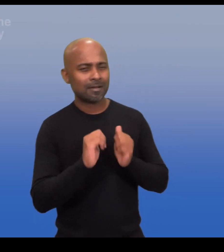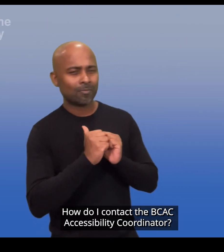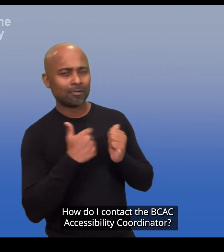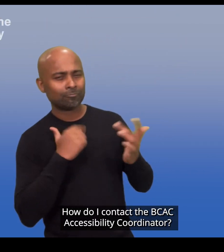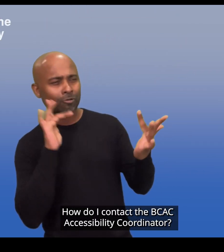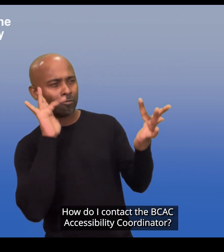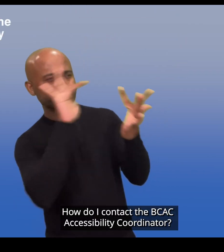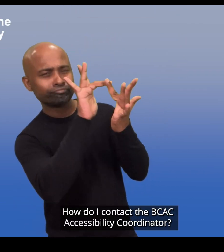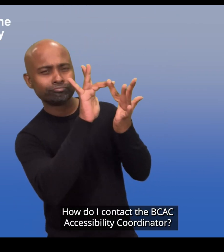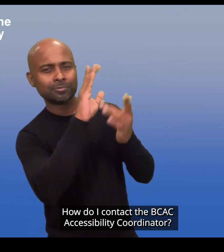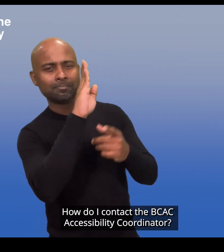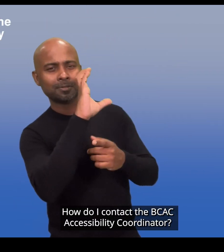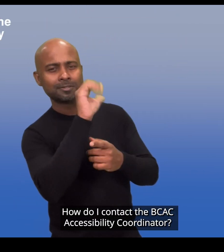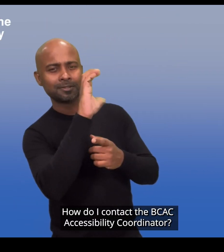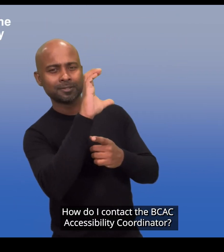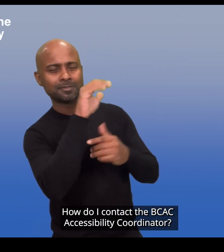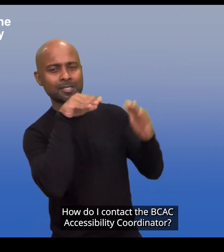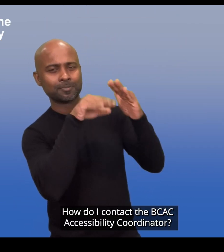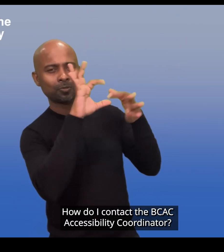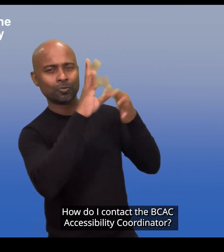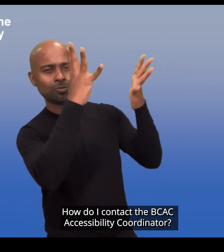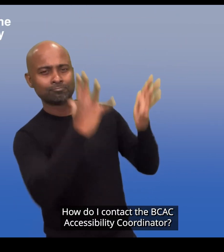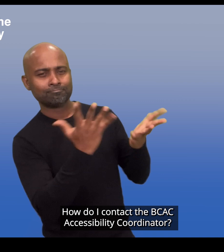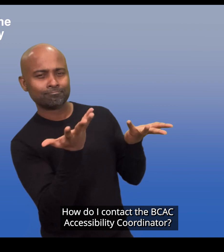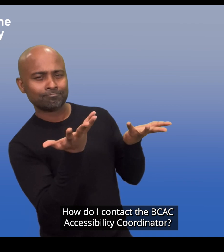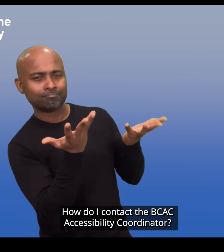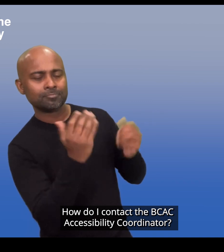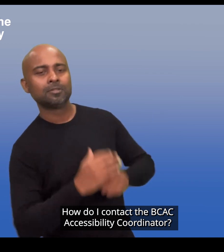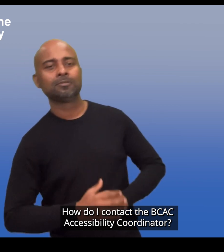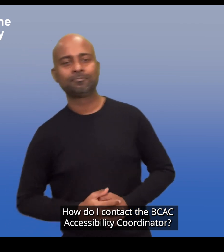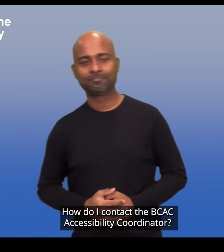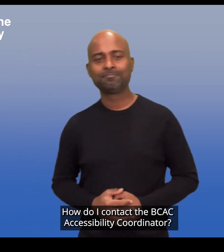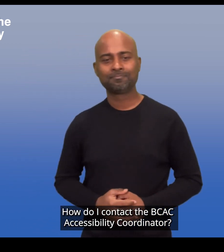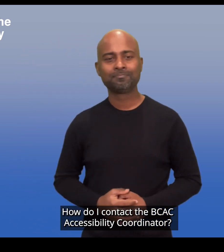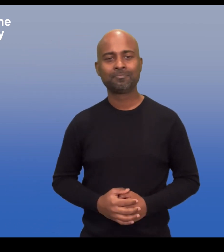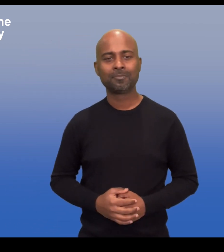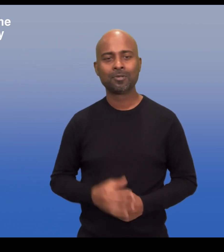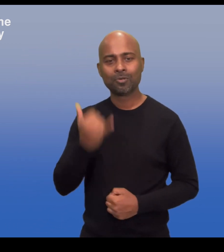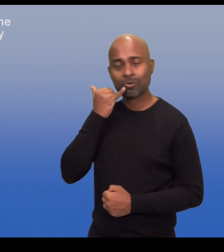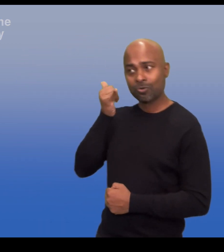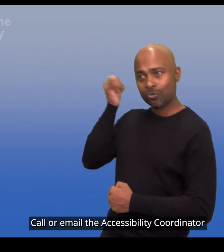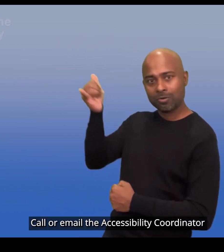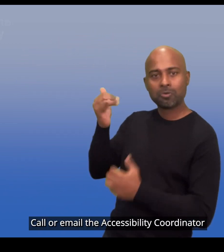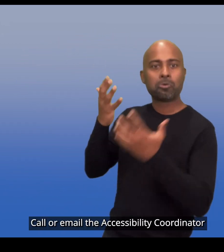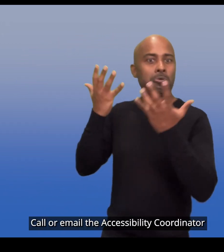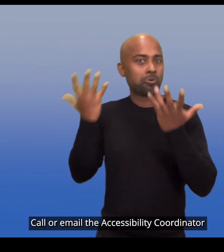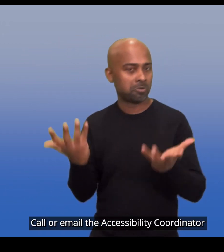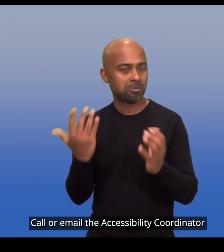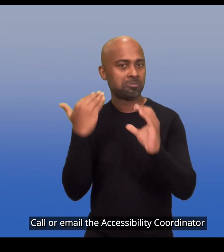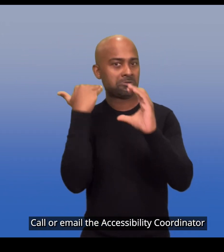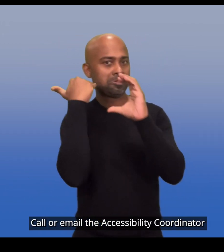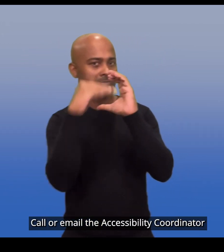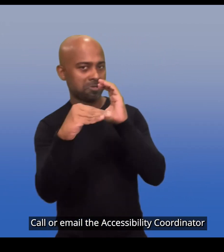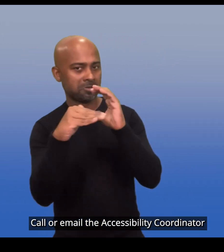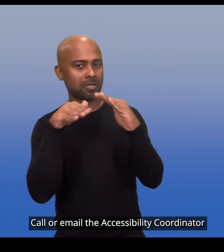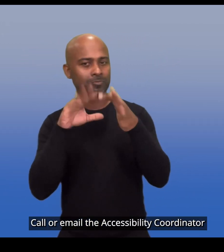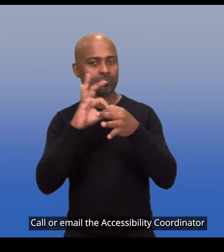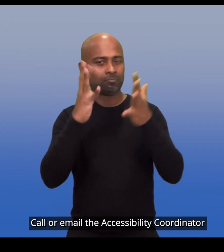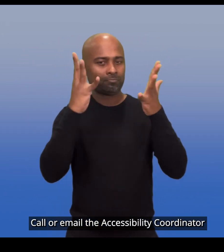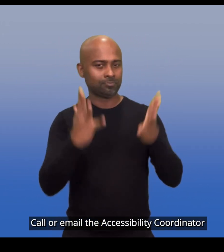How do I contact the BCAC Accessibility Coordinator? Call or email the Accessibility Coordinator